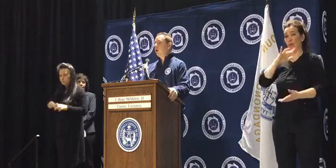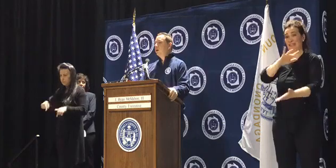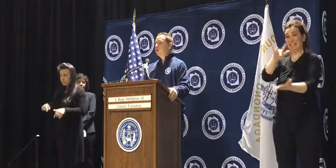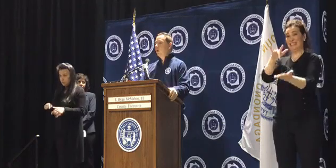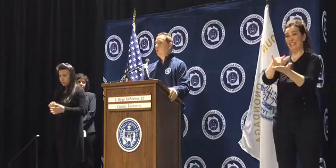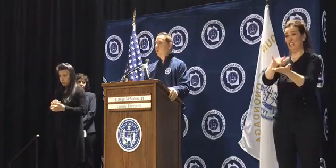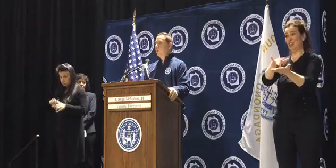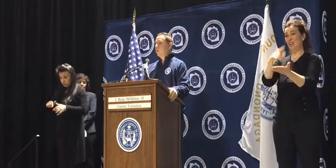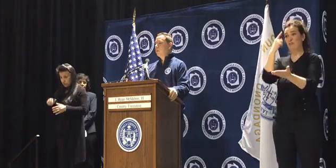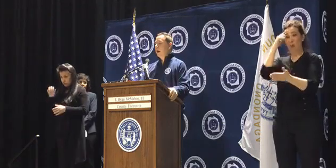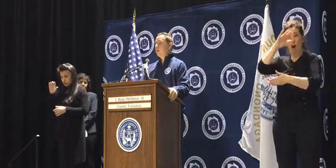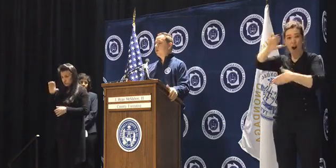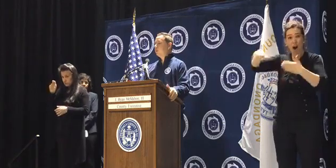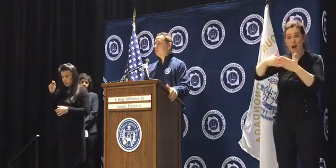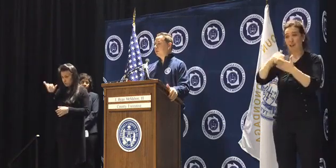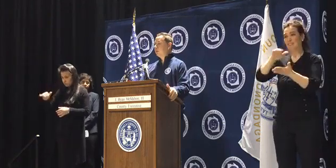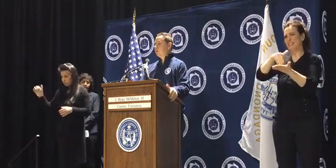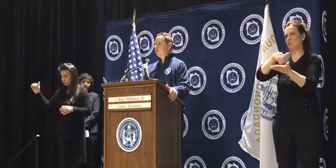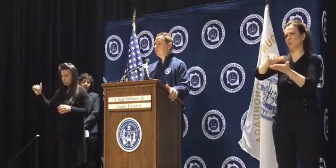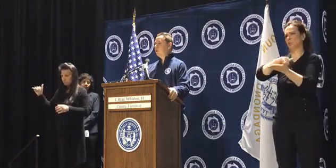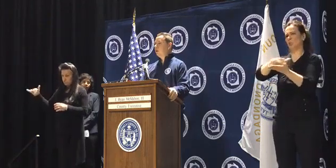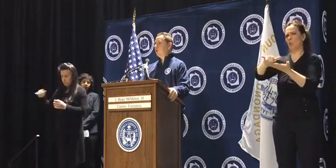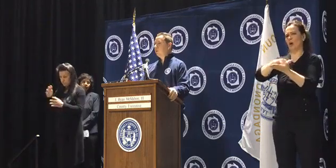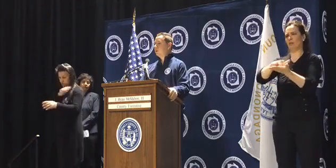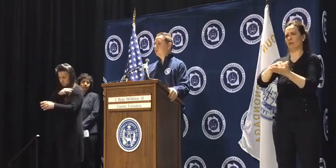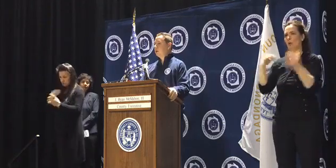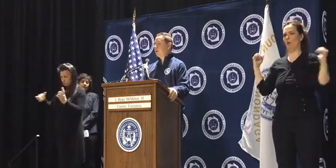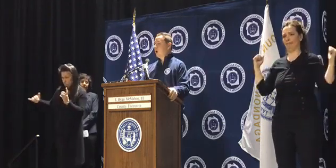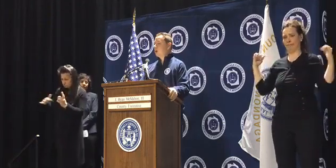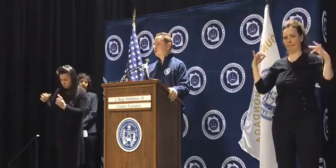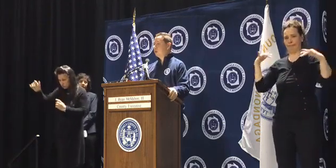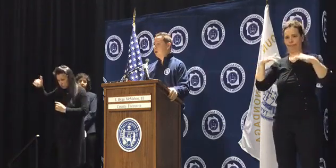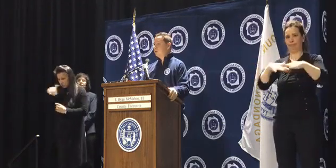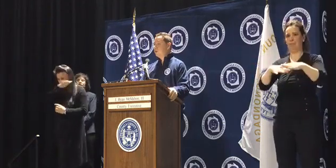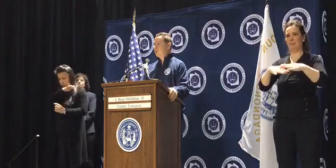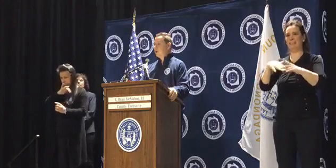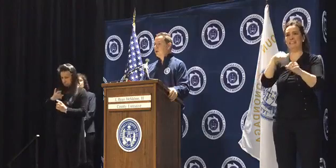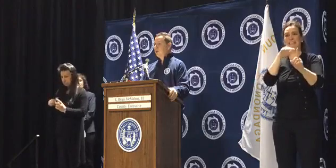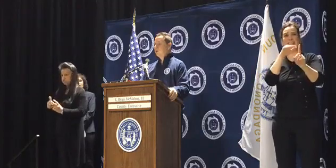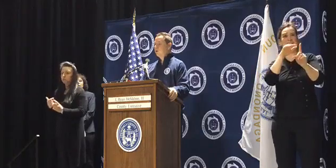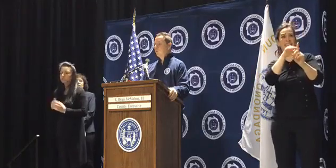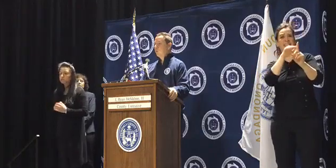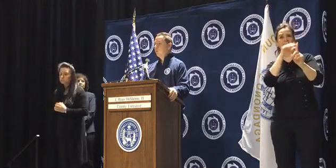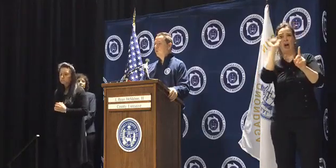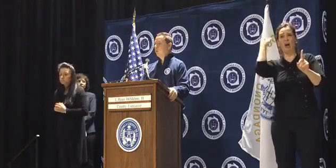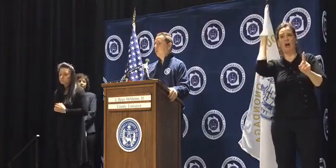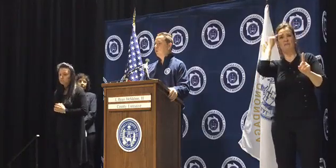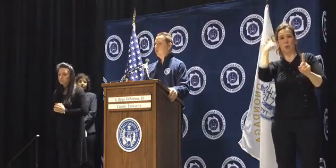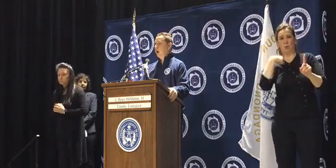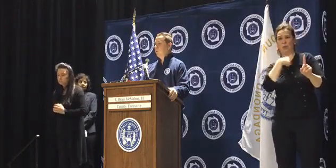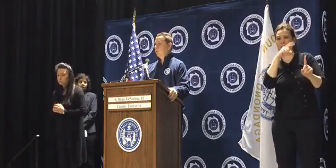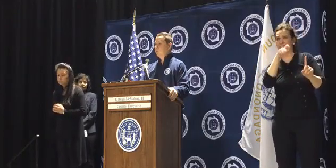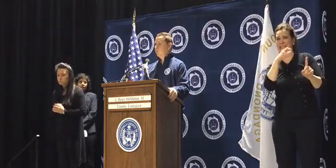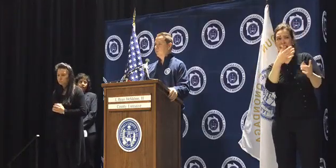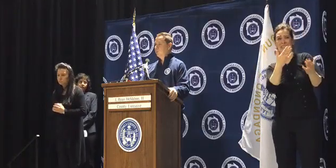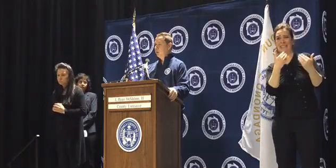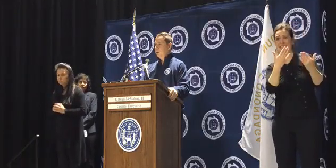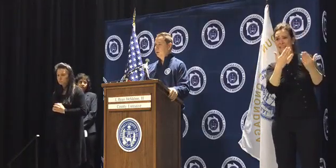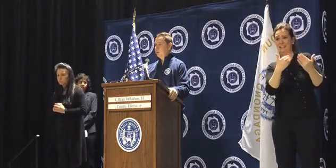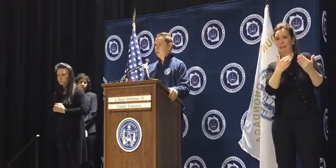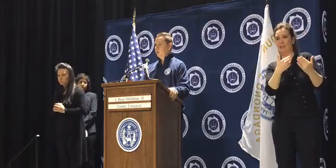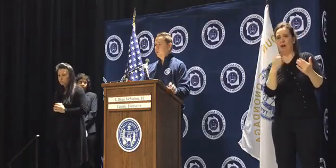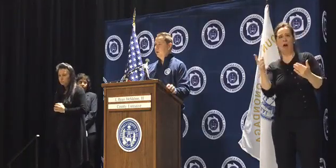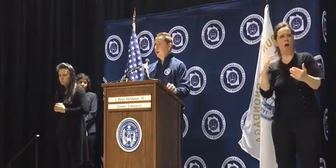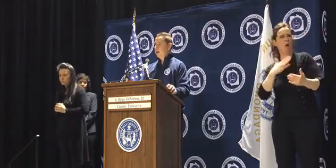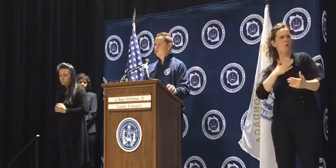York. So my only plea to the governments that are larger than us is we have no problem